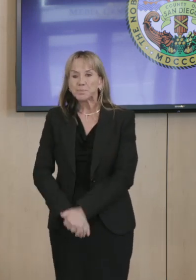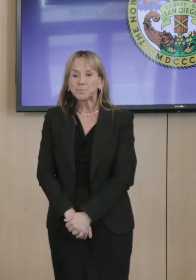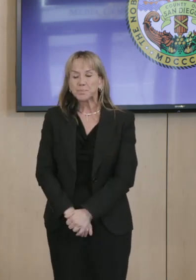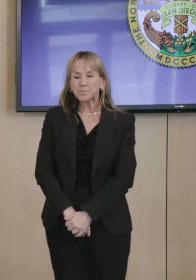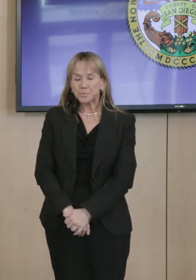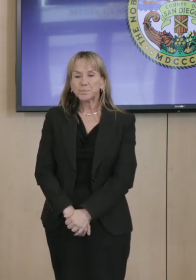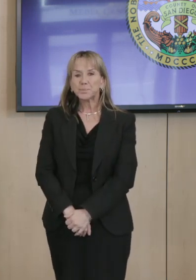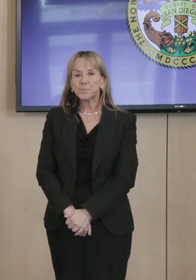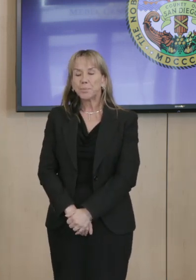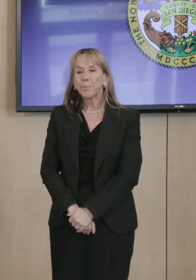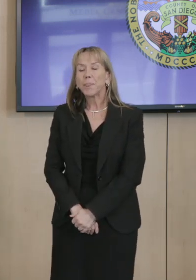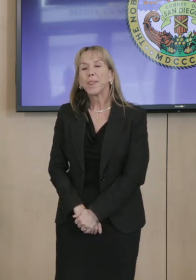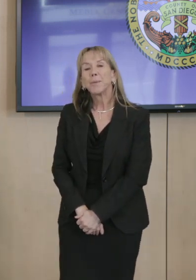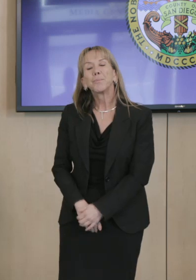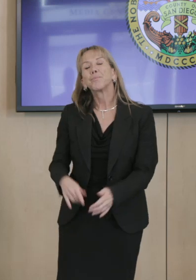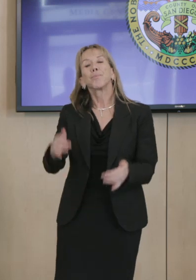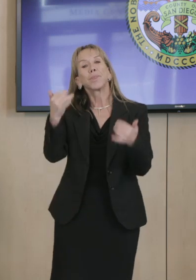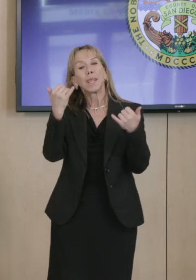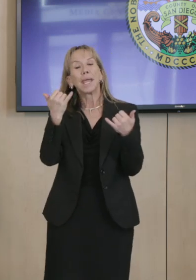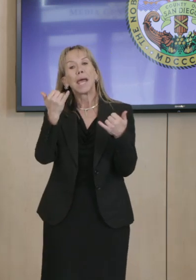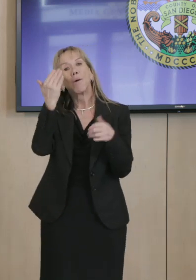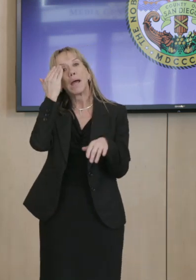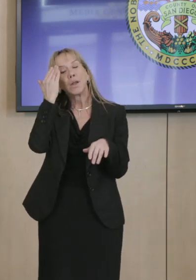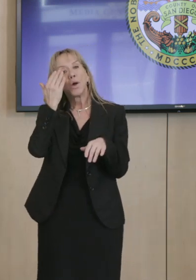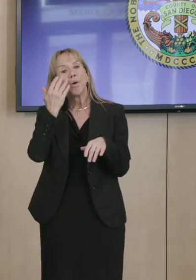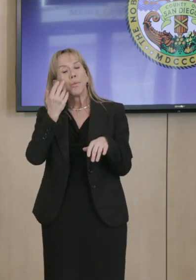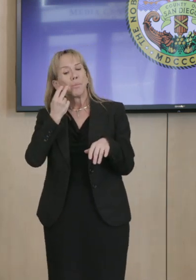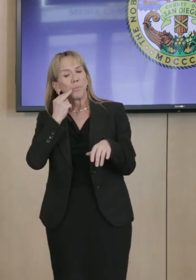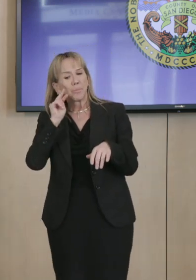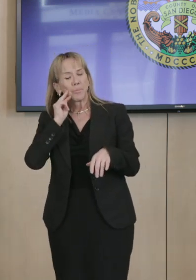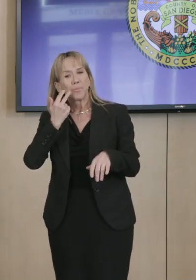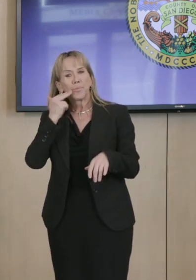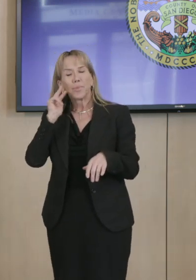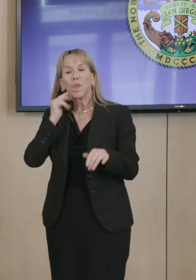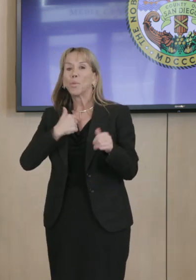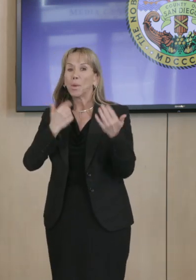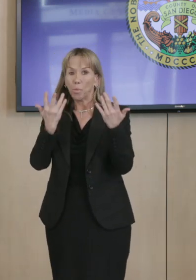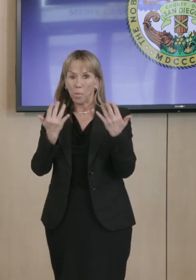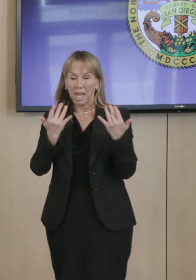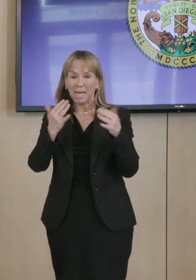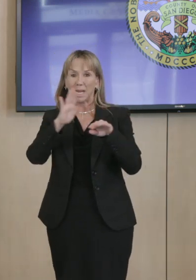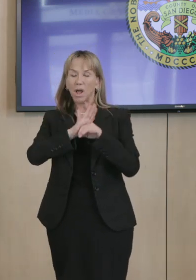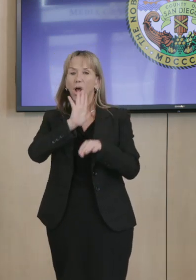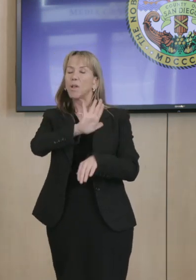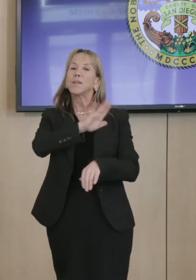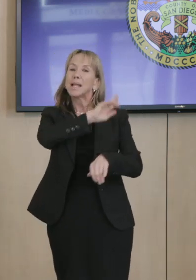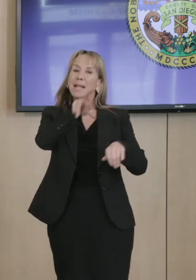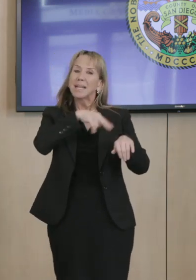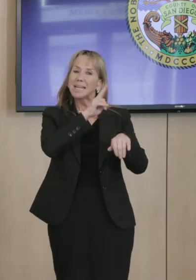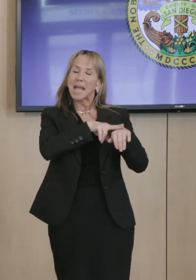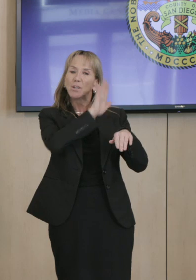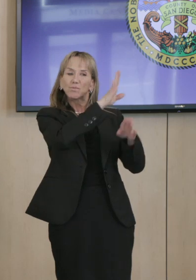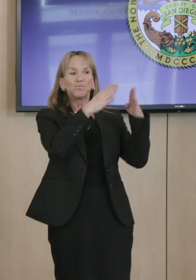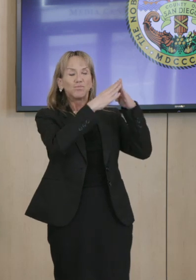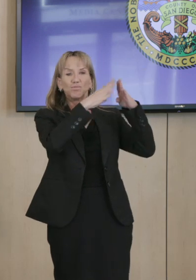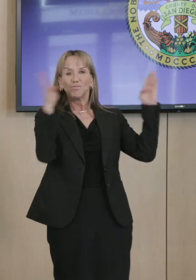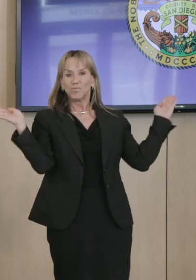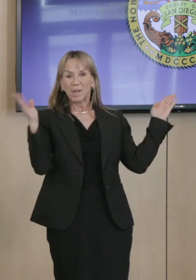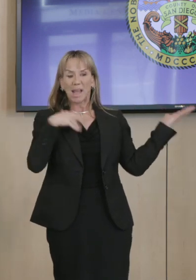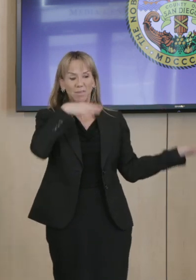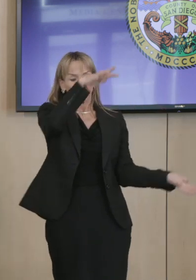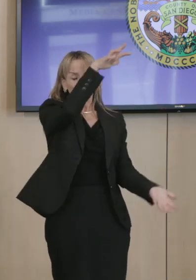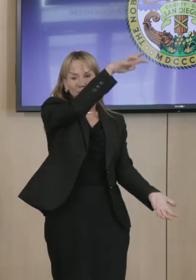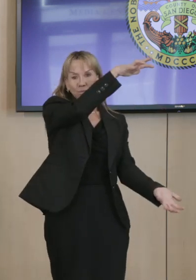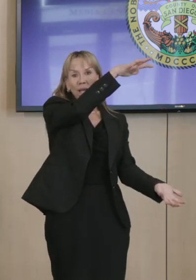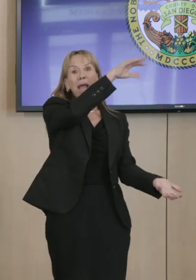Thank you, Artie. I know that I reported back a couple of days ago that we were waiting on the Strategic National Stockpile that came through the state. We